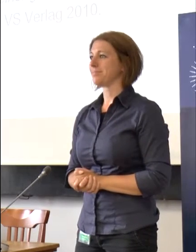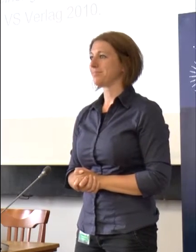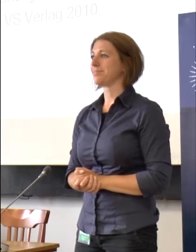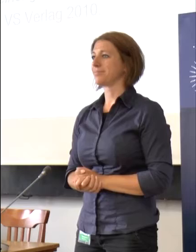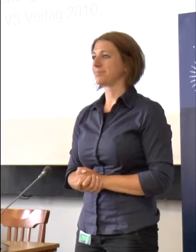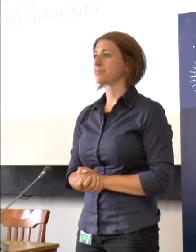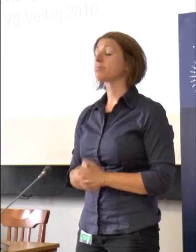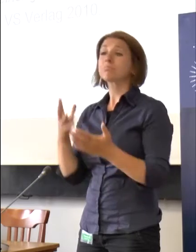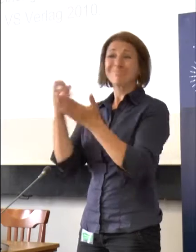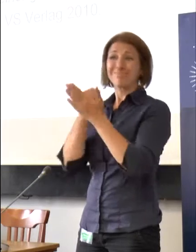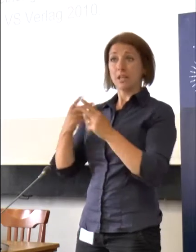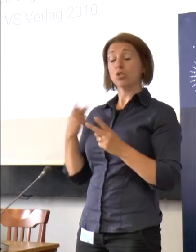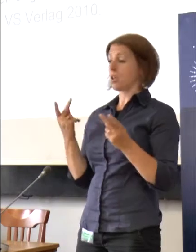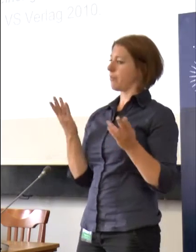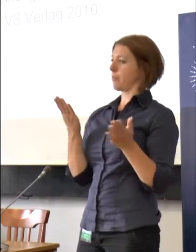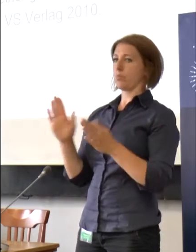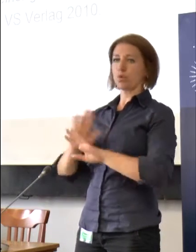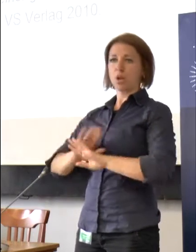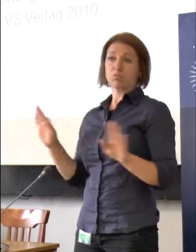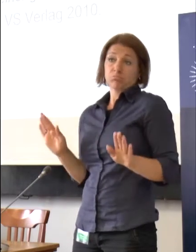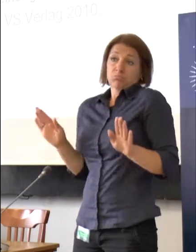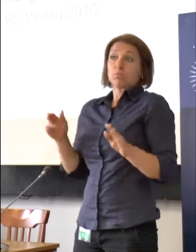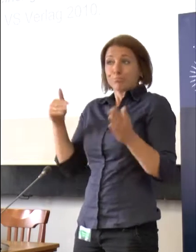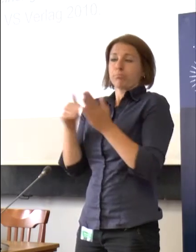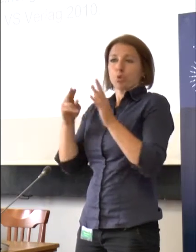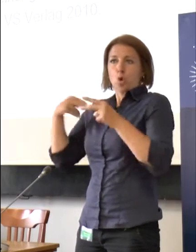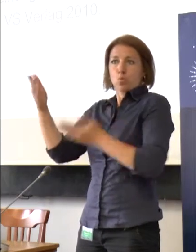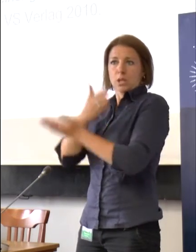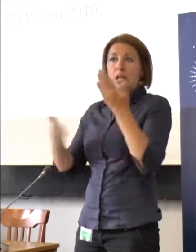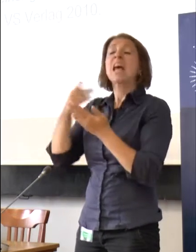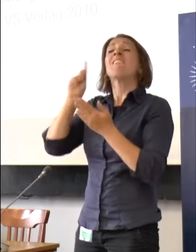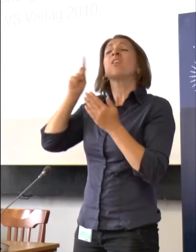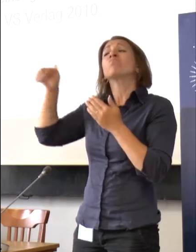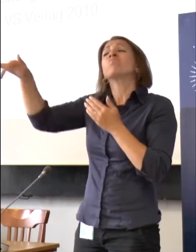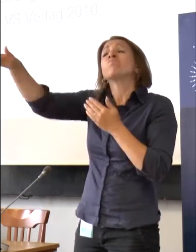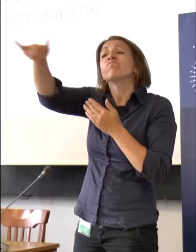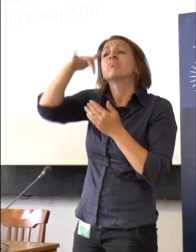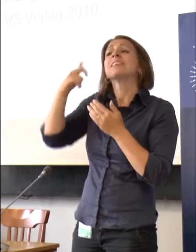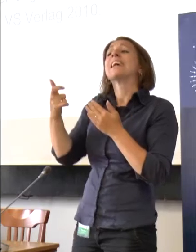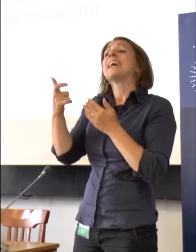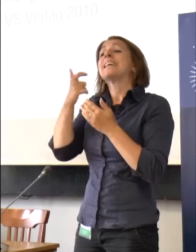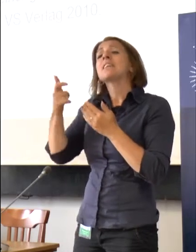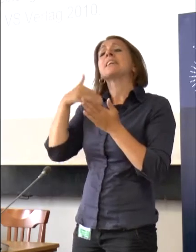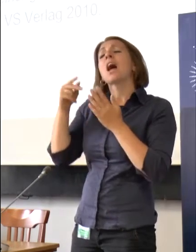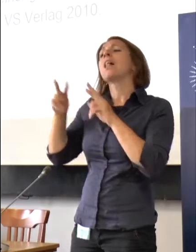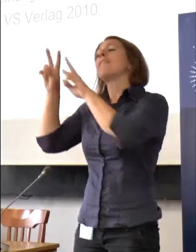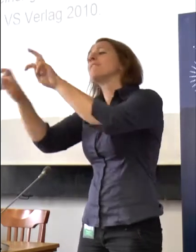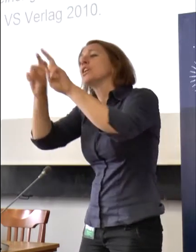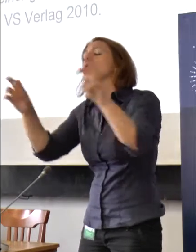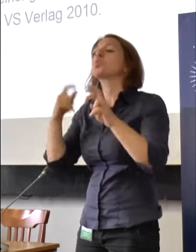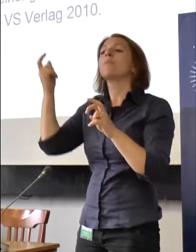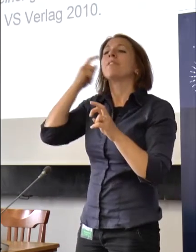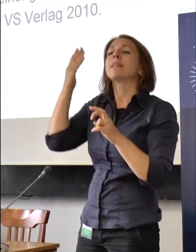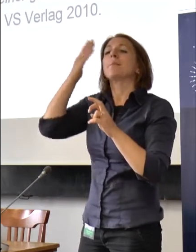order to learn different worldviews, for instance. On the contrary, he's even fighting this. So he explicitly says